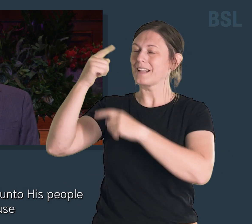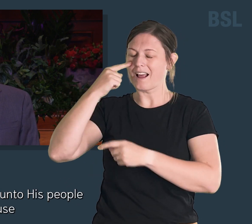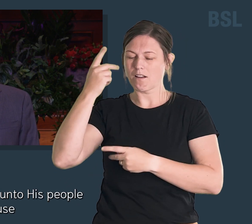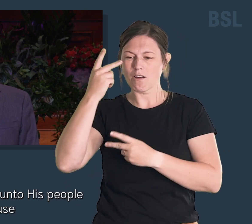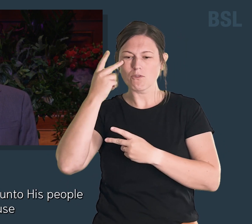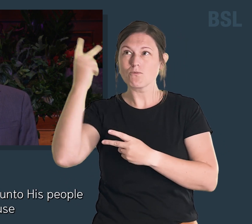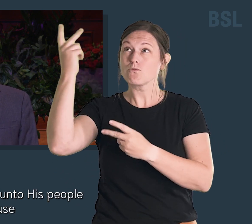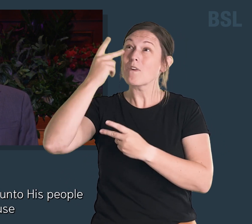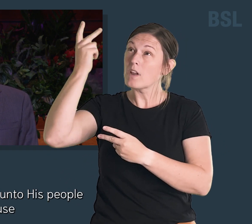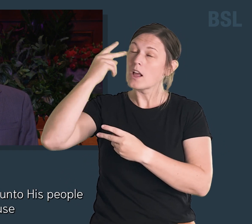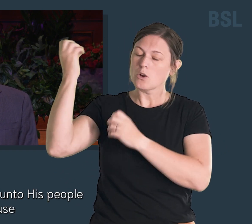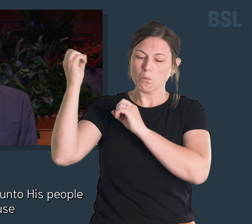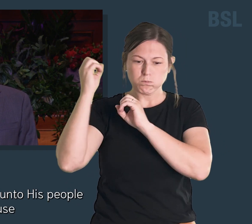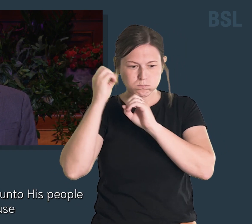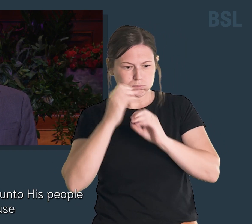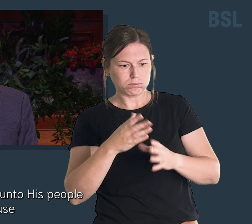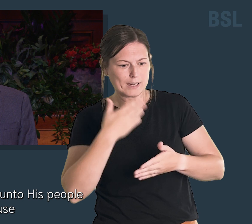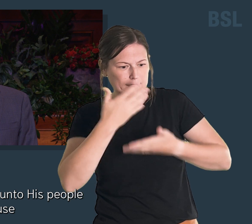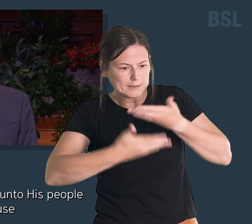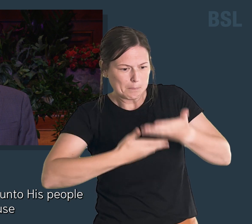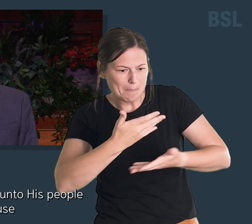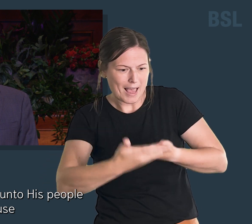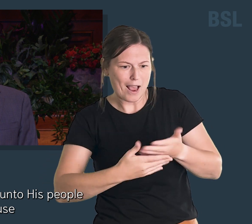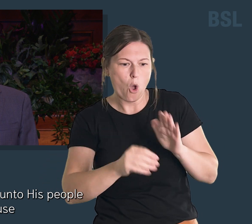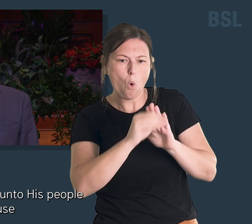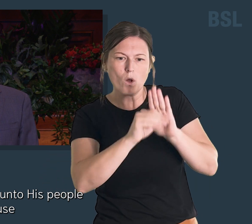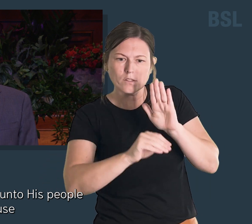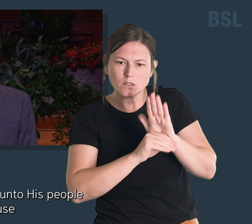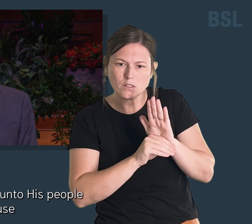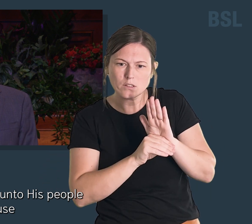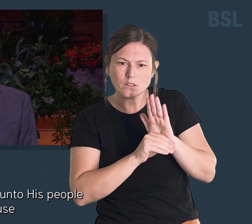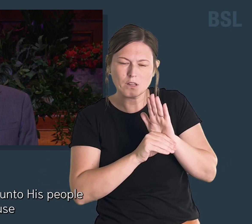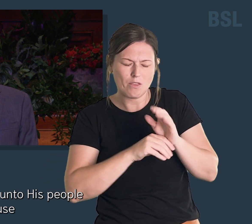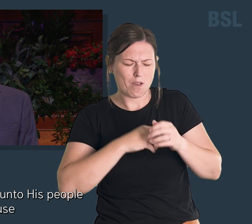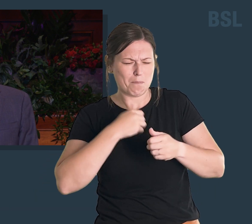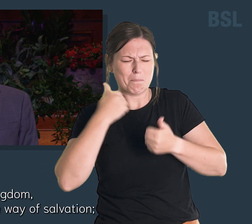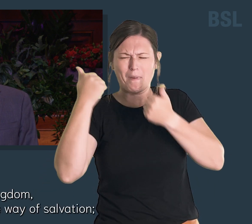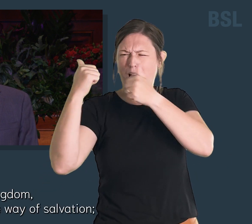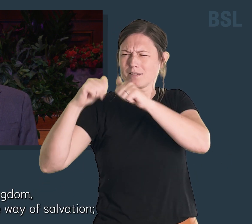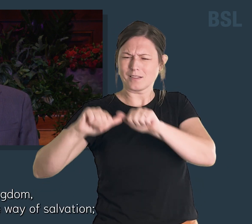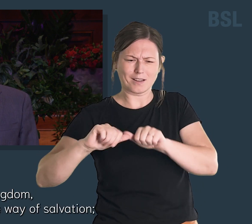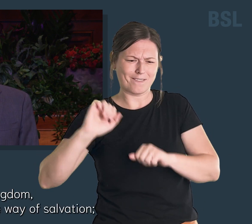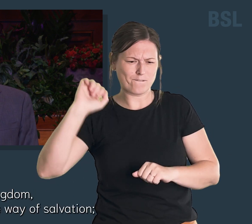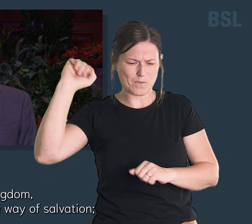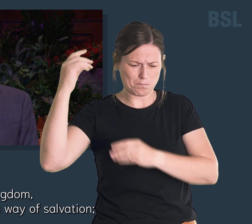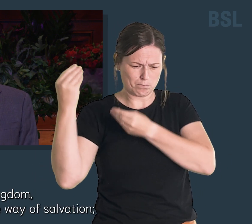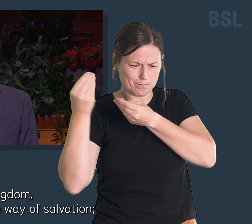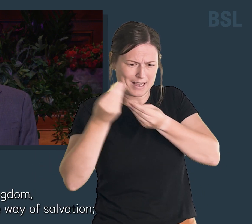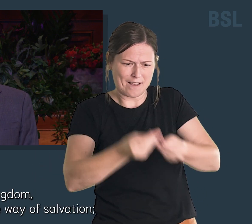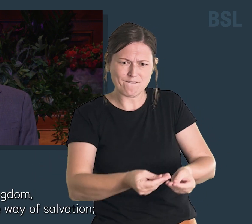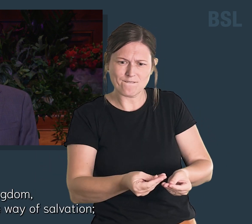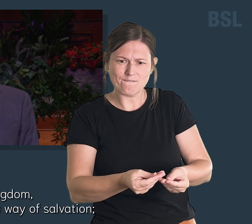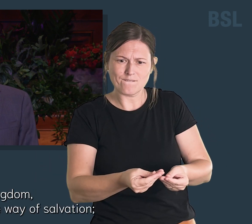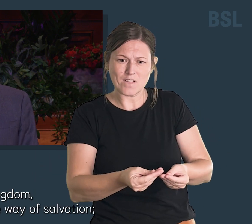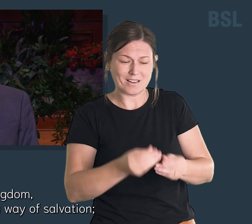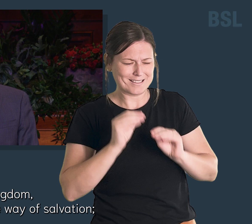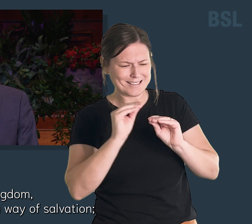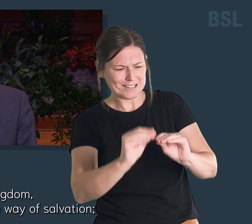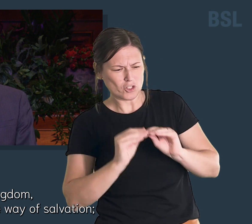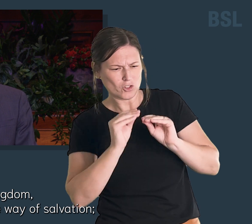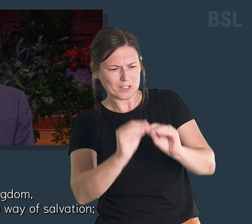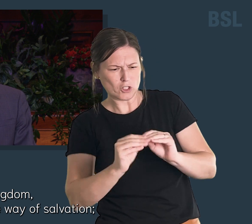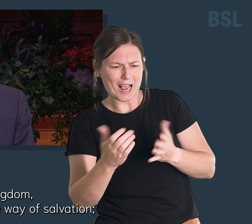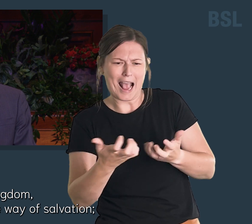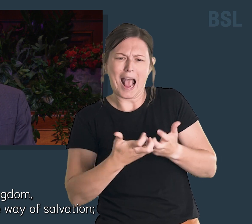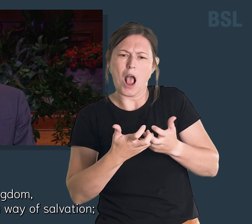whereby He could reveal unto His people the ordinances of His house and the glories of His kingdom, and teach